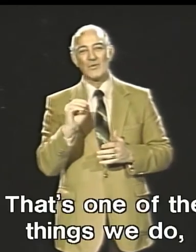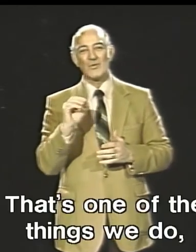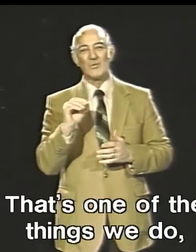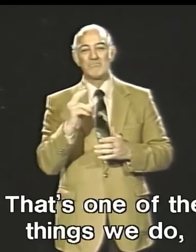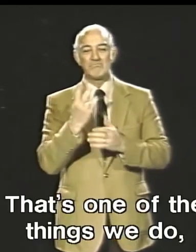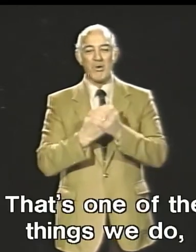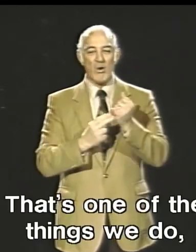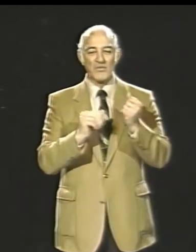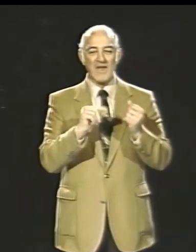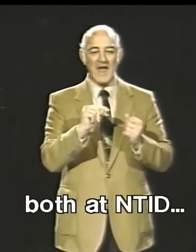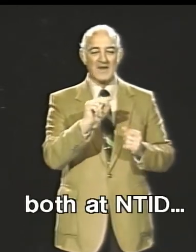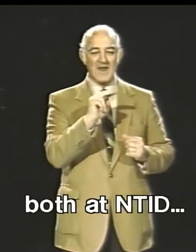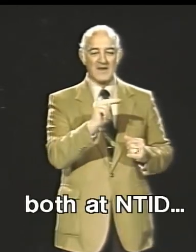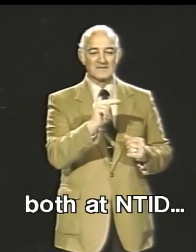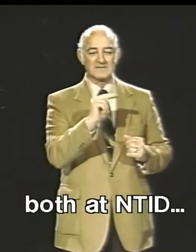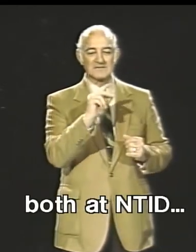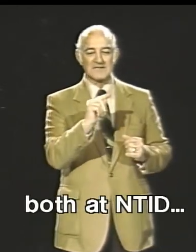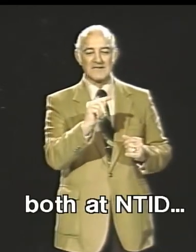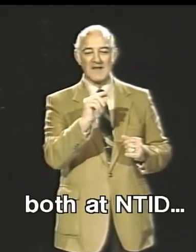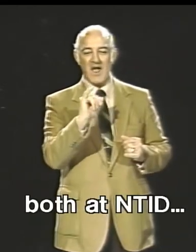That's one of the things we do both at NTID